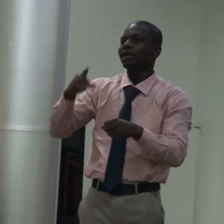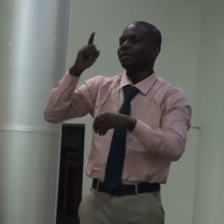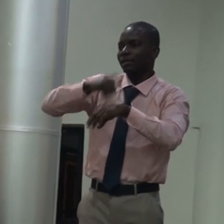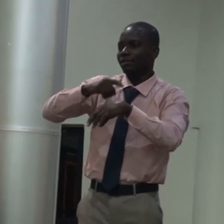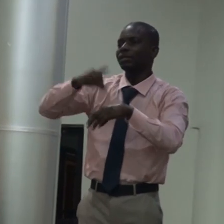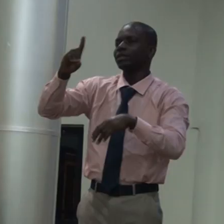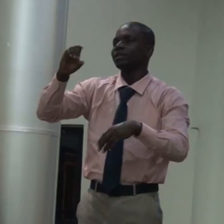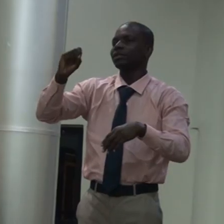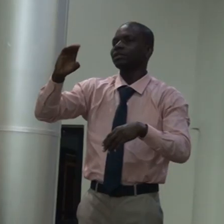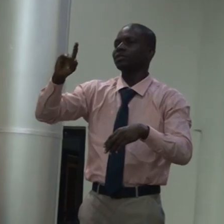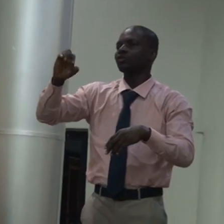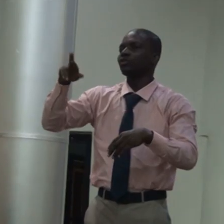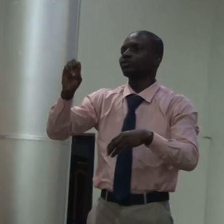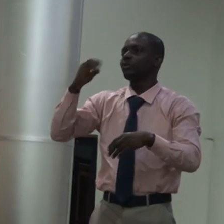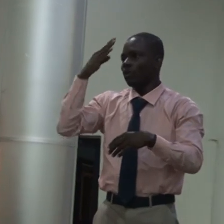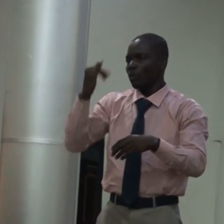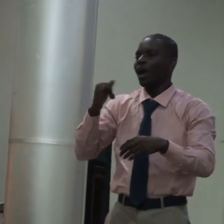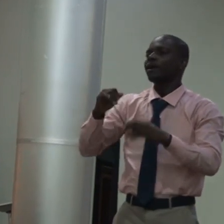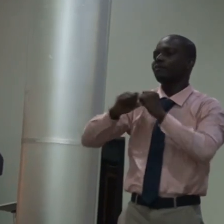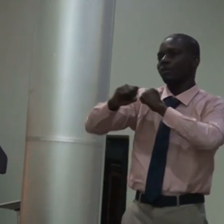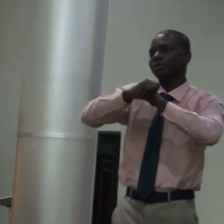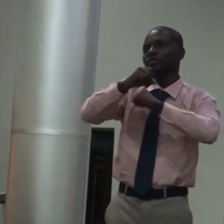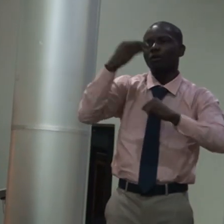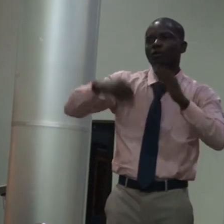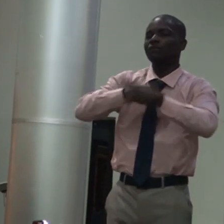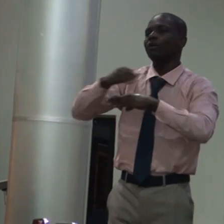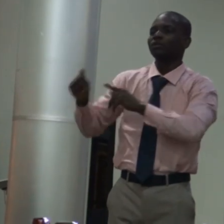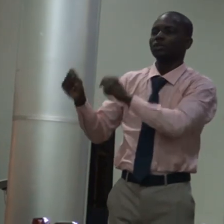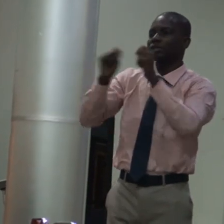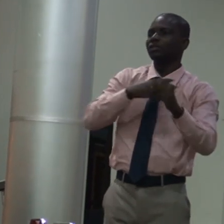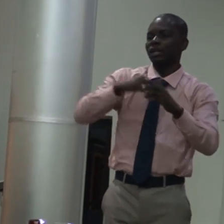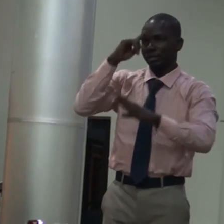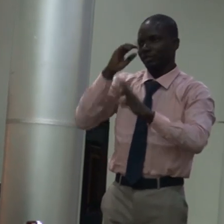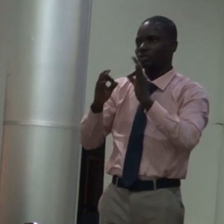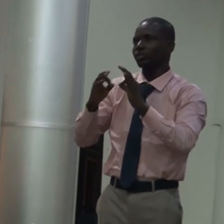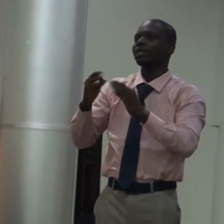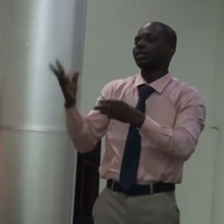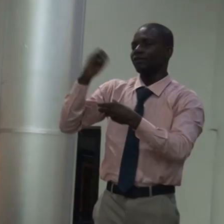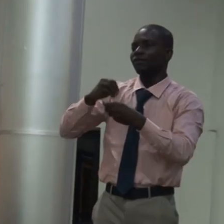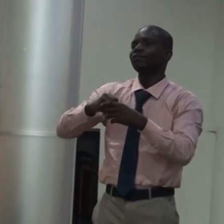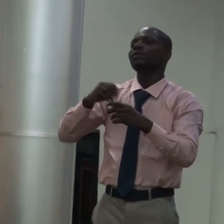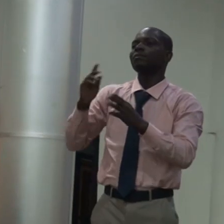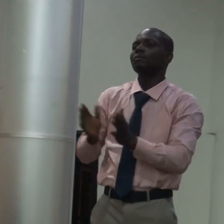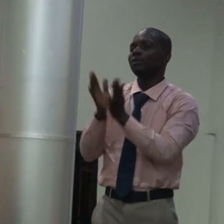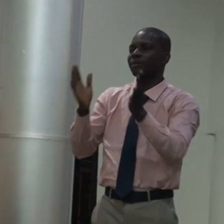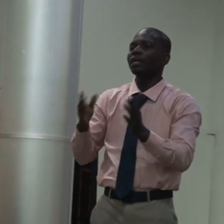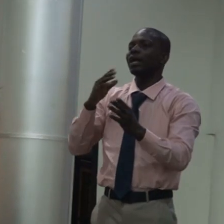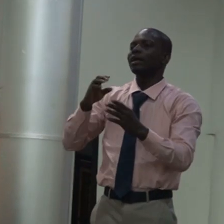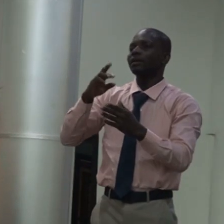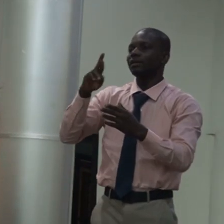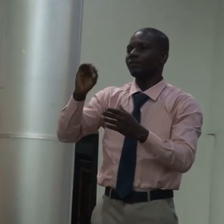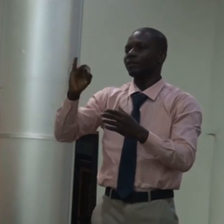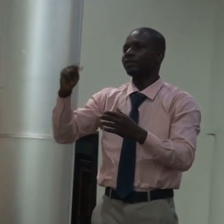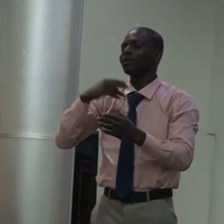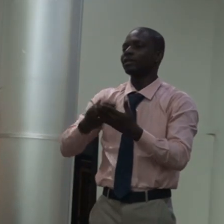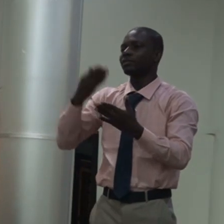disclosure, and wide publication of all transactions and decisions involving public revenues and expenditures